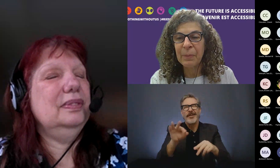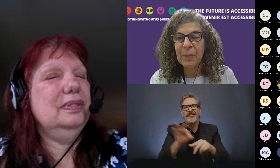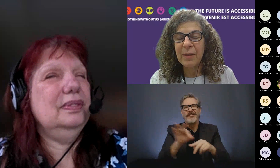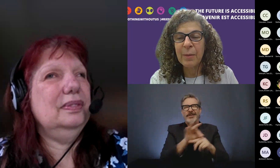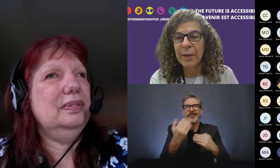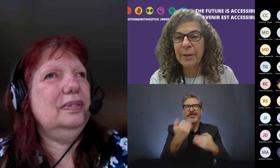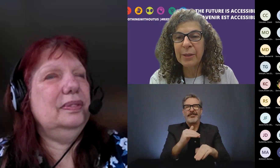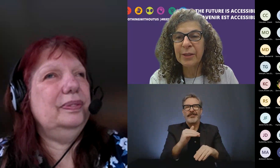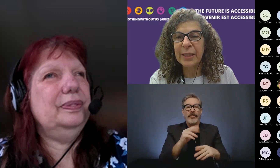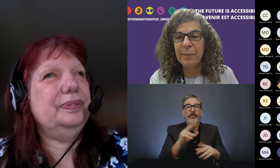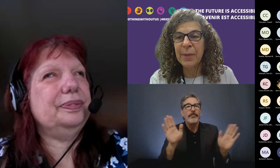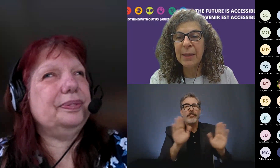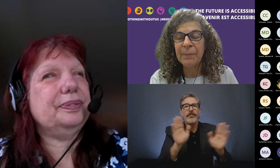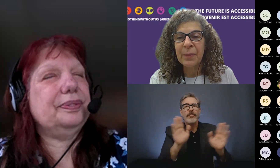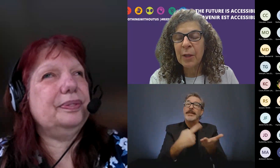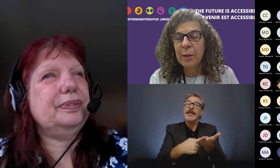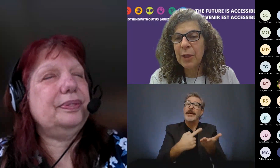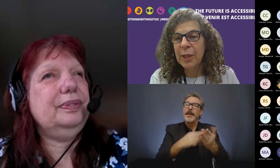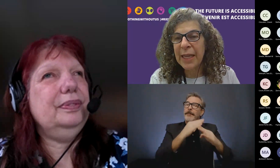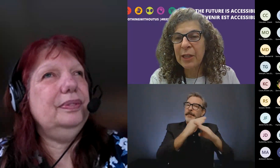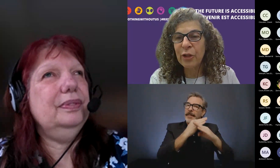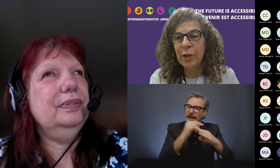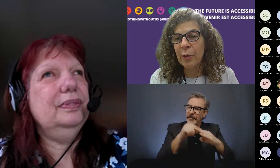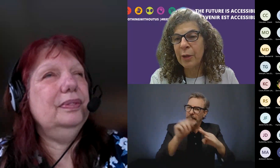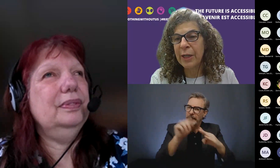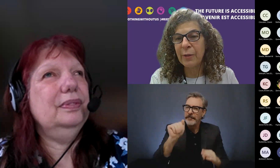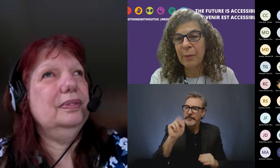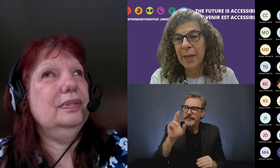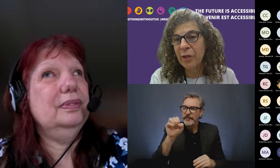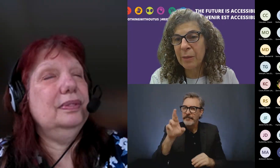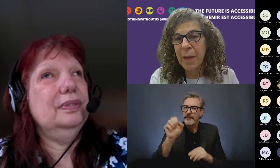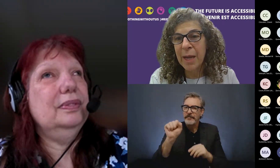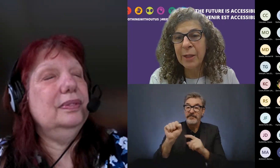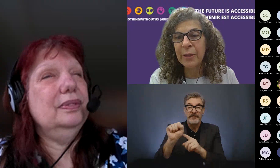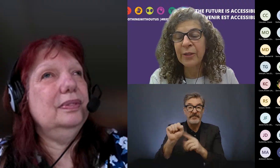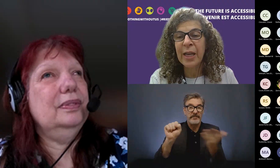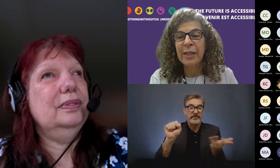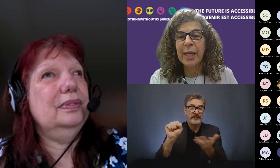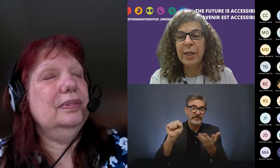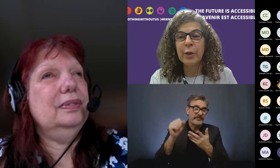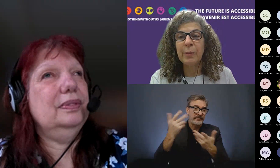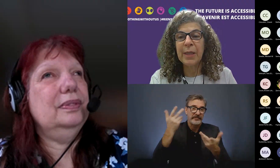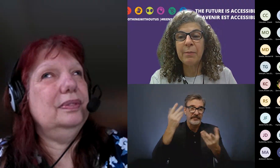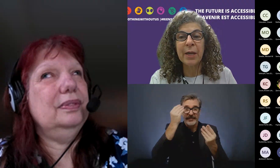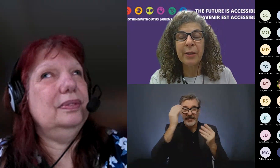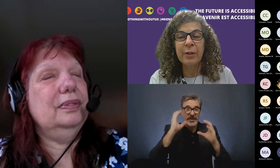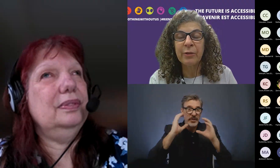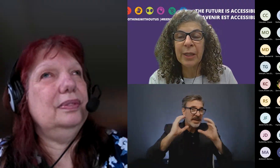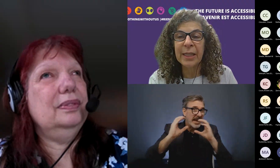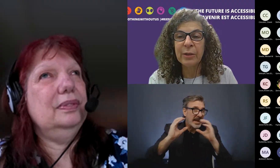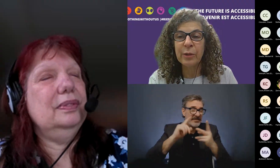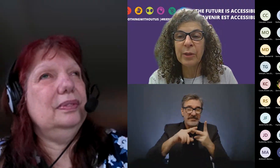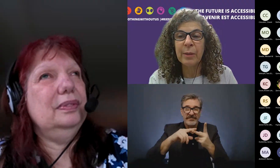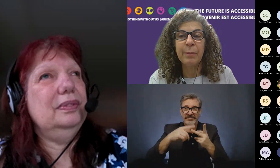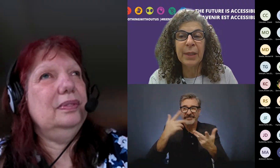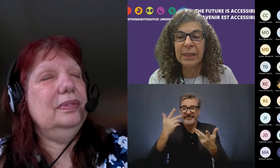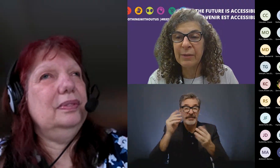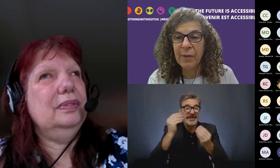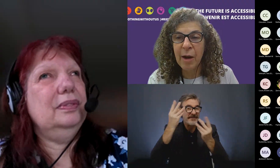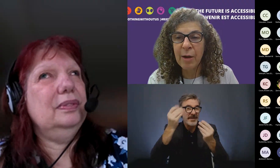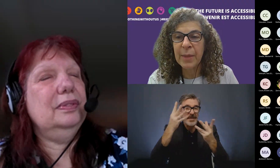faces. The barriers can be communication or information barriers. They could be barriers related to